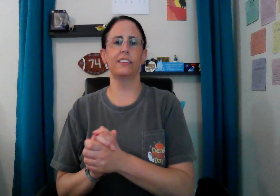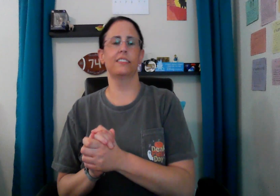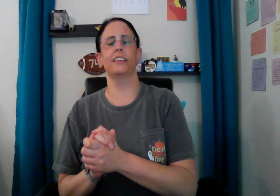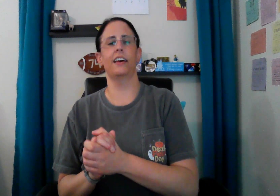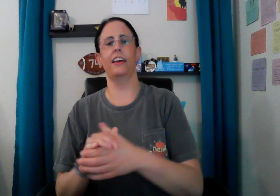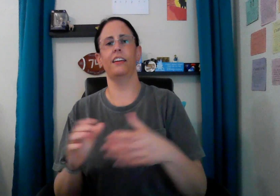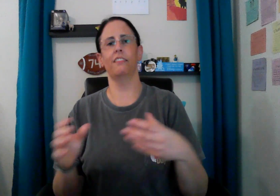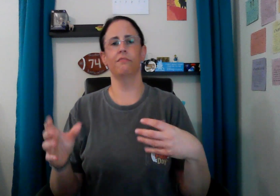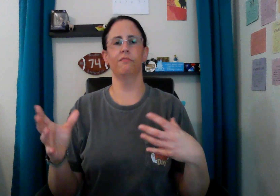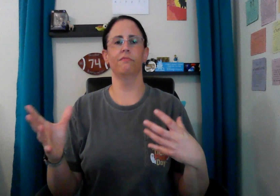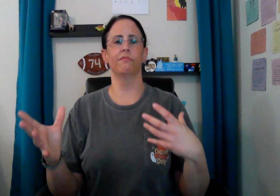to say